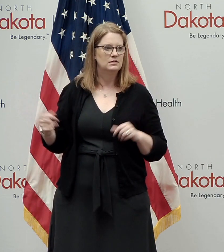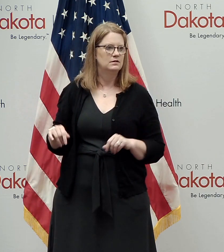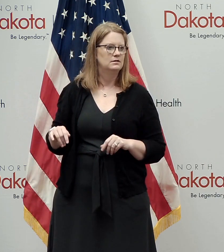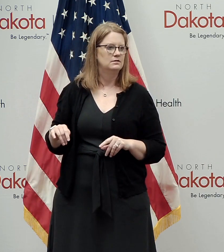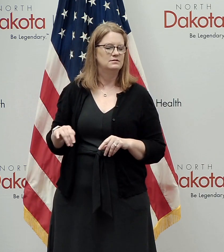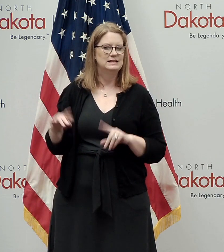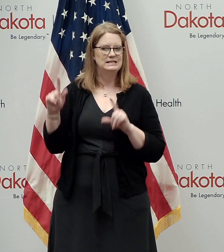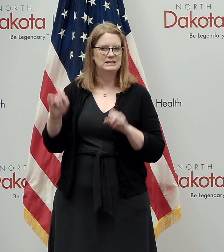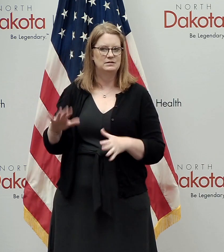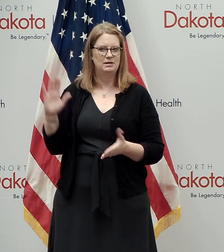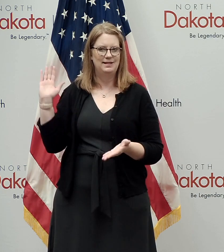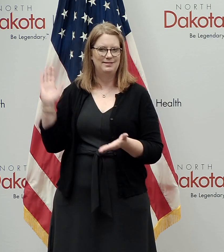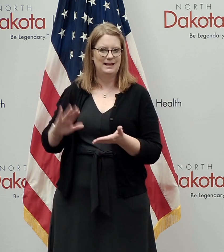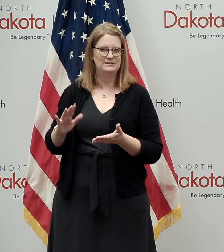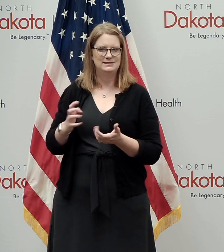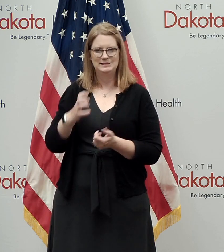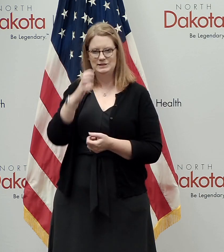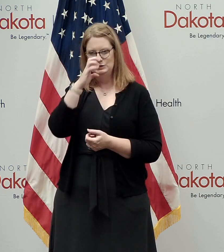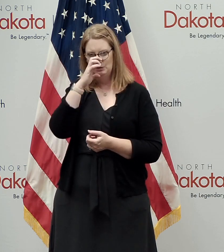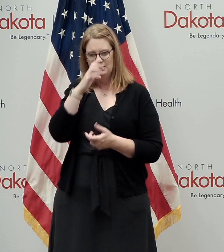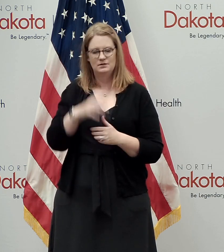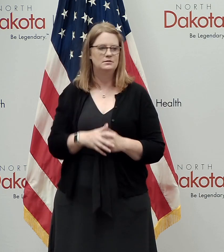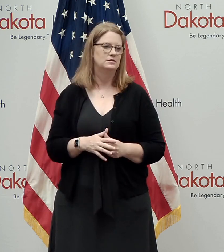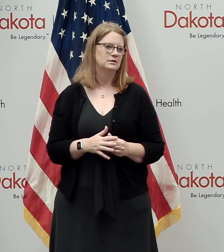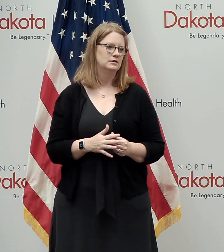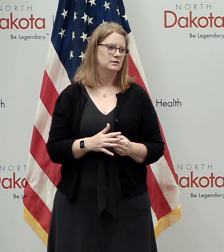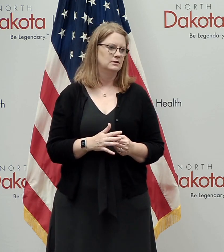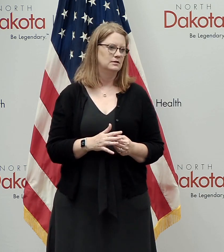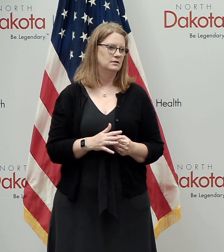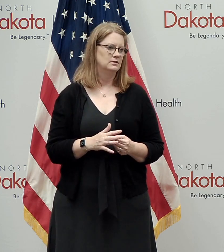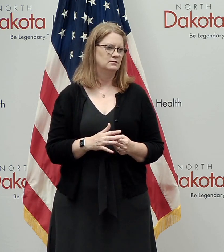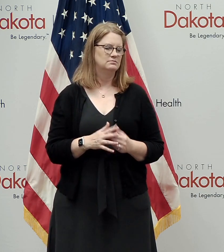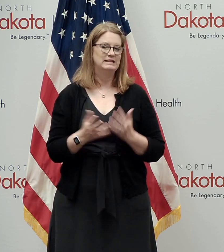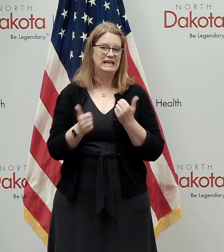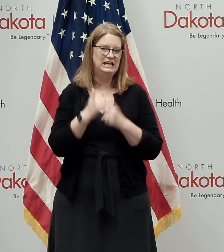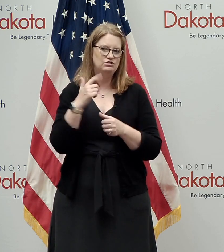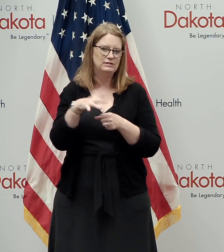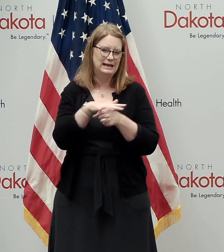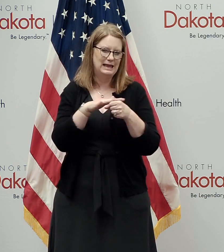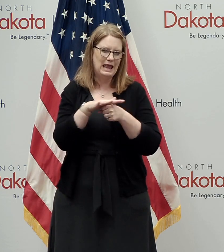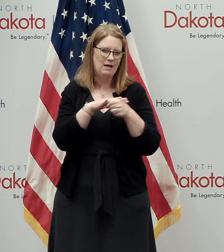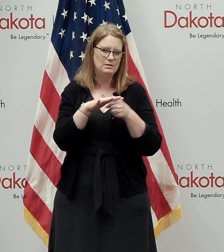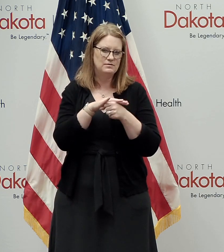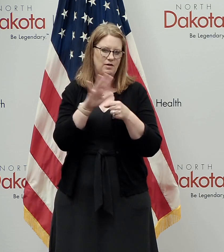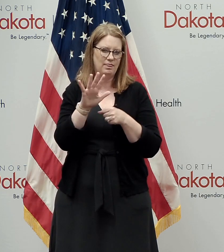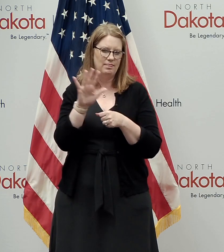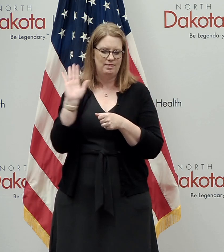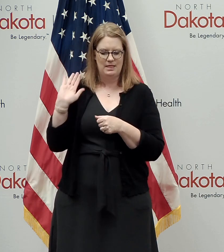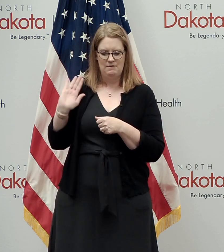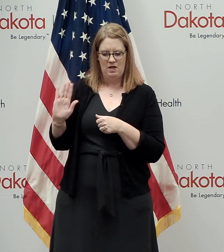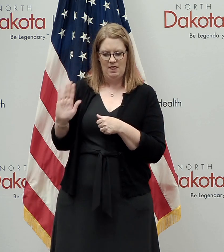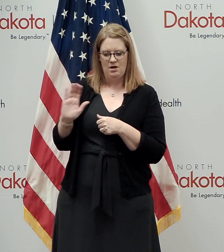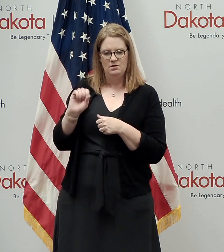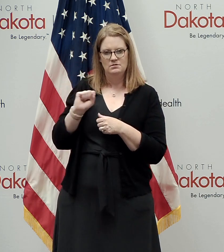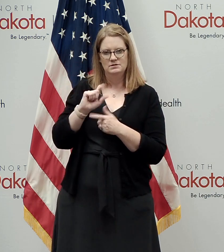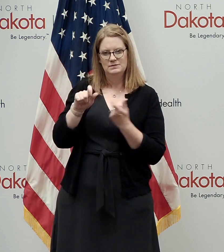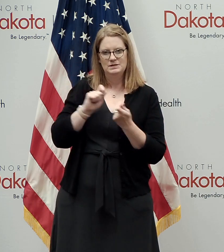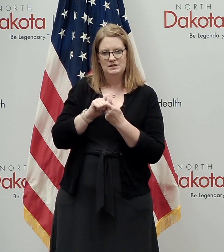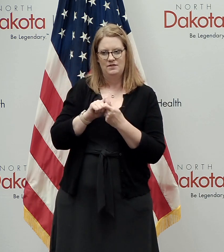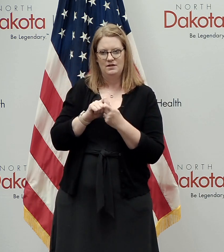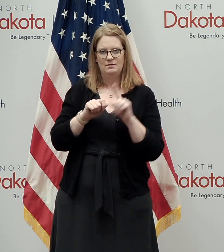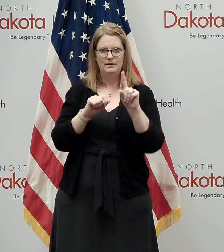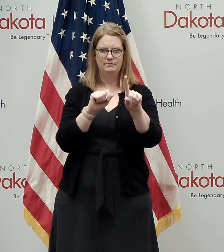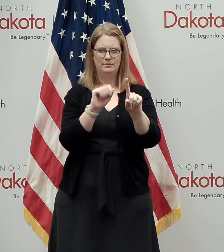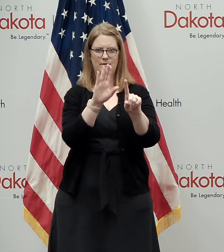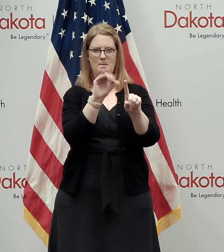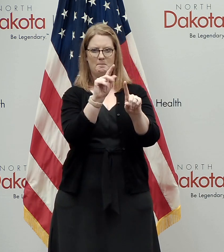less demanding there. So I would ask you to probably reach out to campus if you have specifics, because it's quite a different range from Botno, you